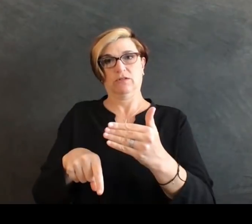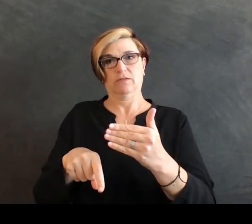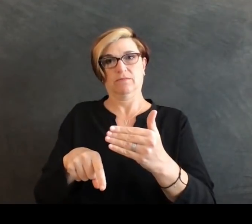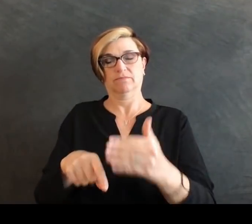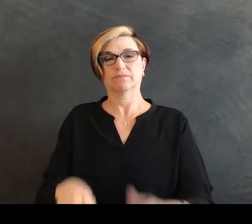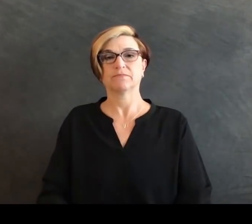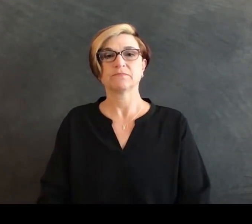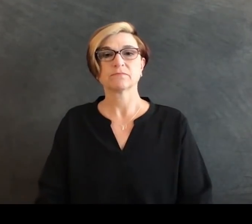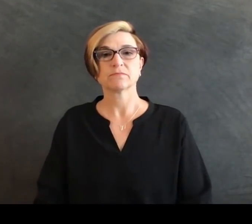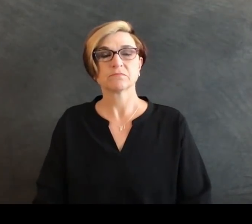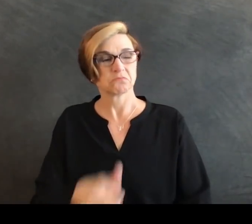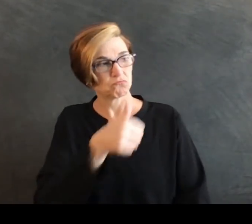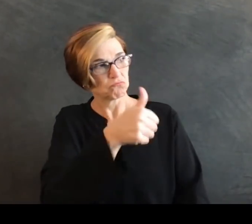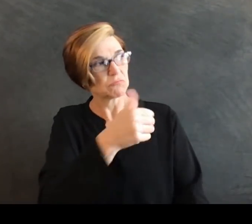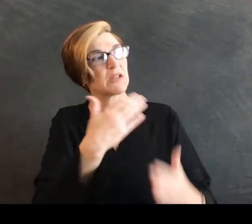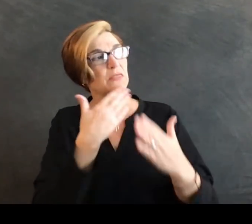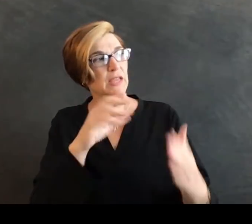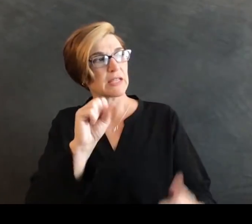So,